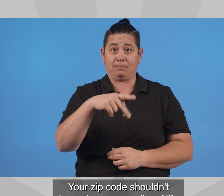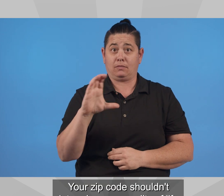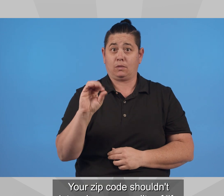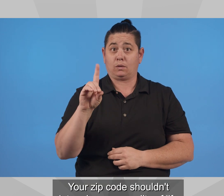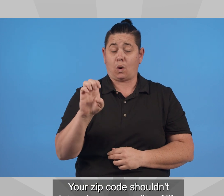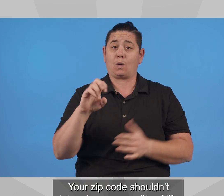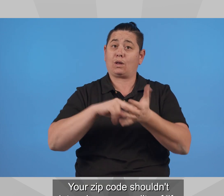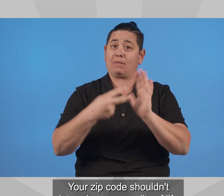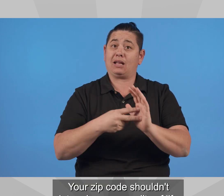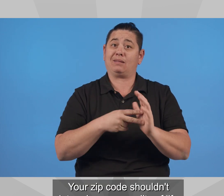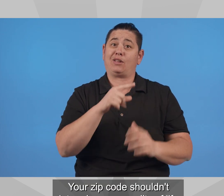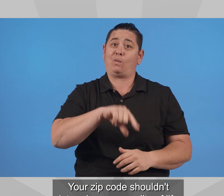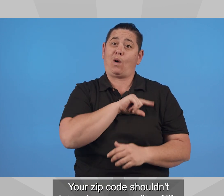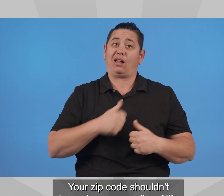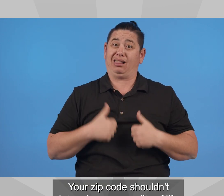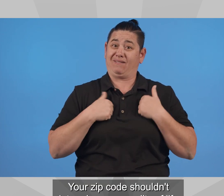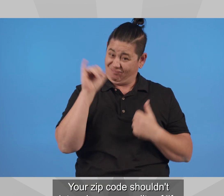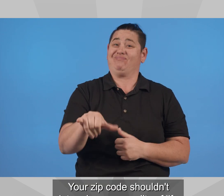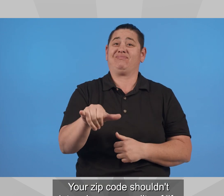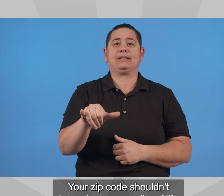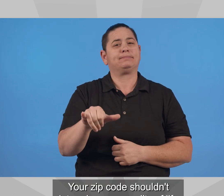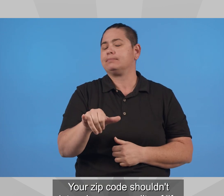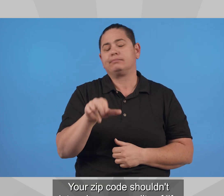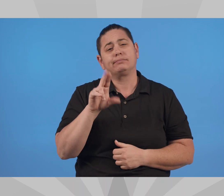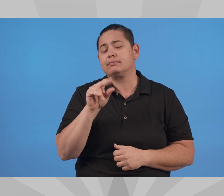Your zip code shouldn't determine your quality of life.